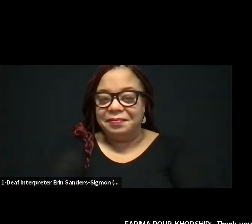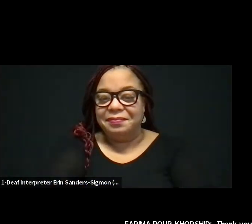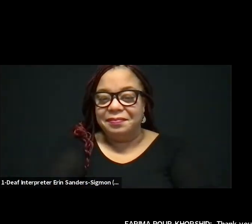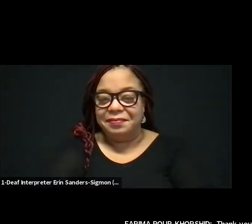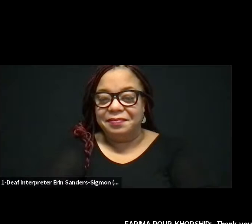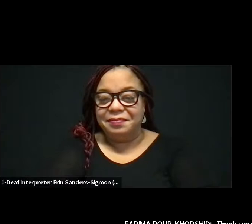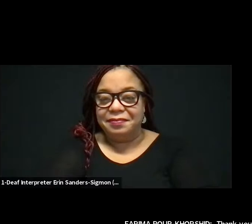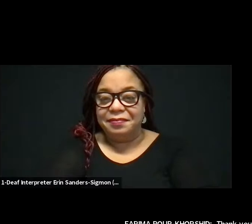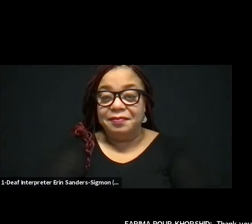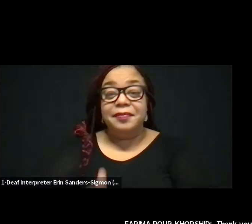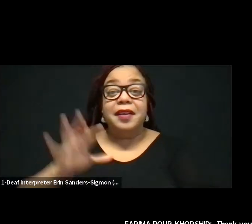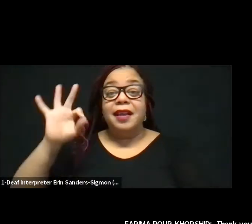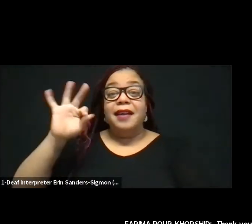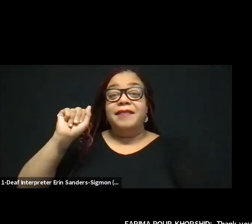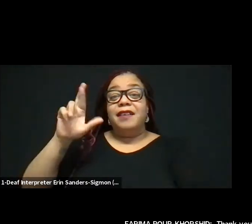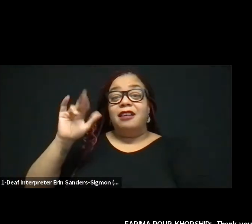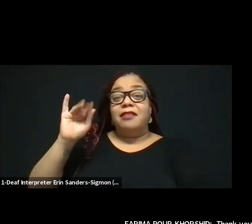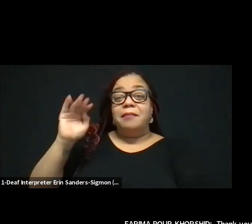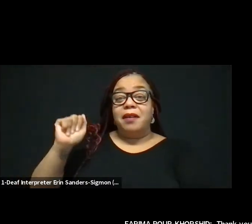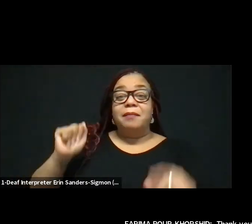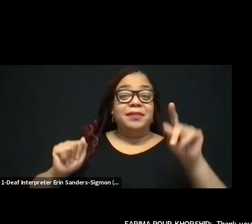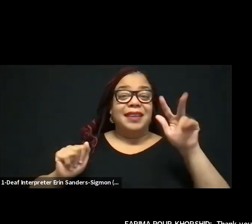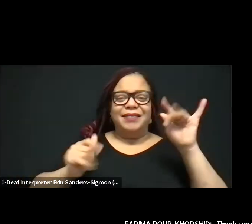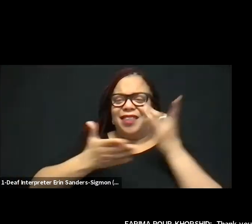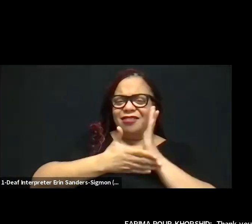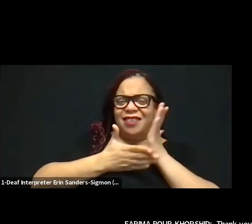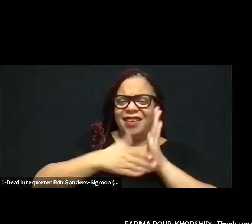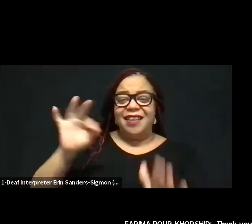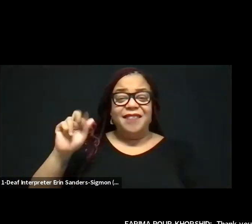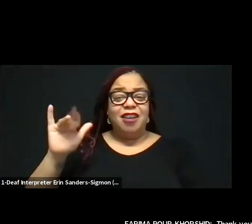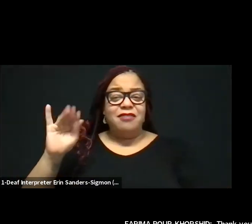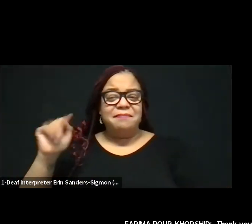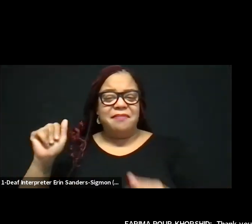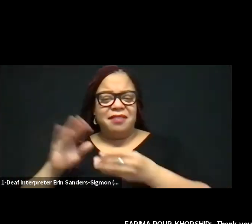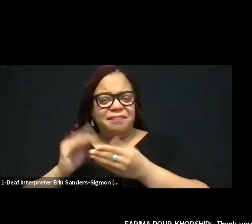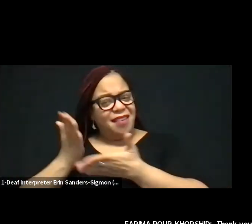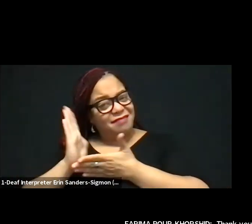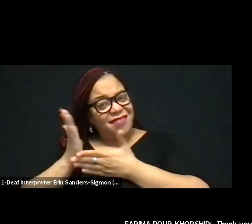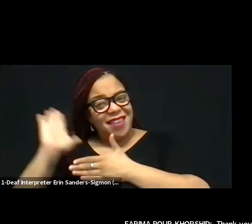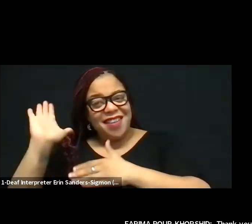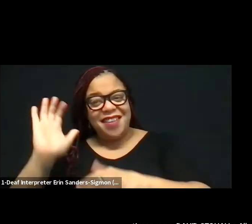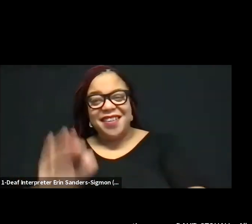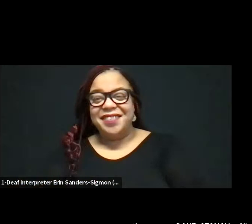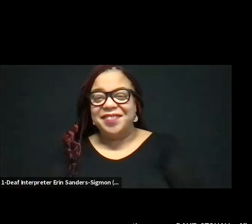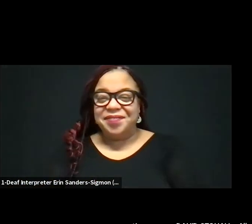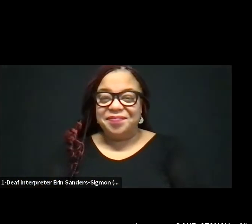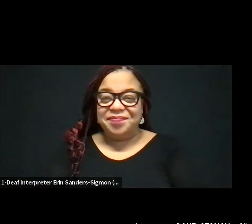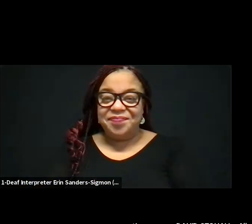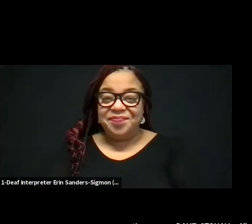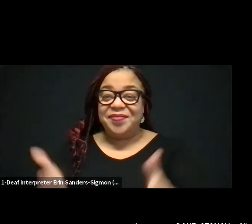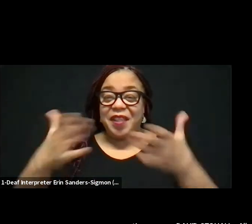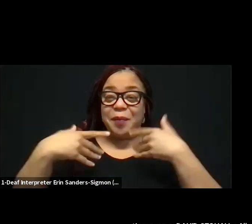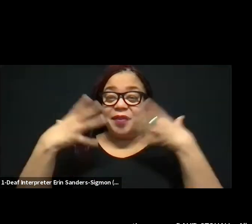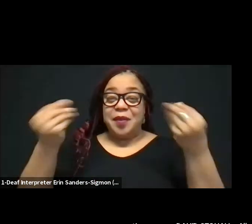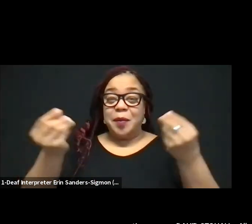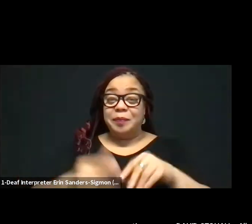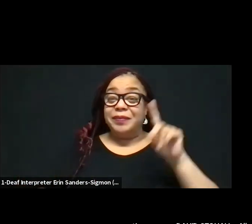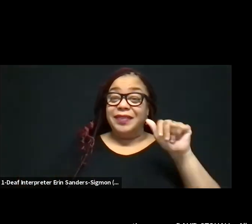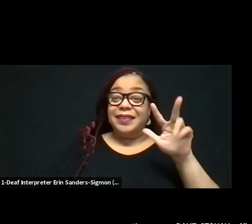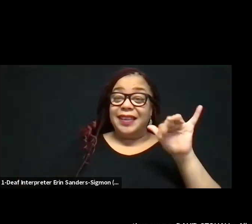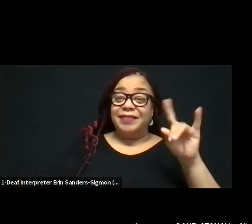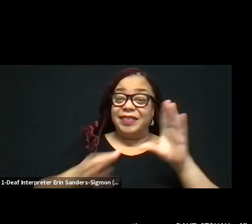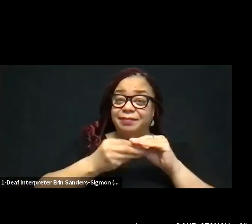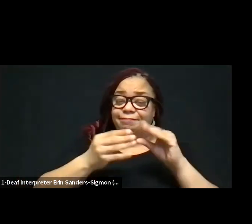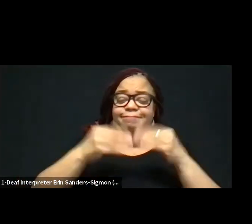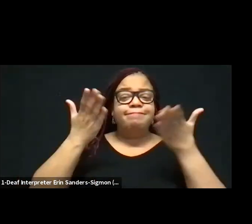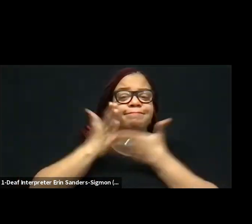All right, so let's go ahead and get started with our discussion. And the